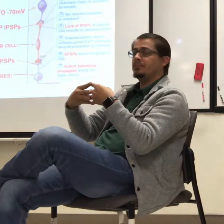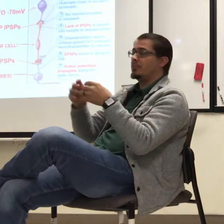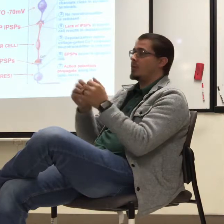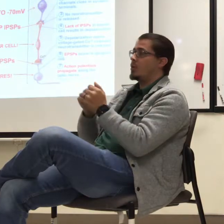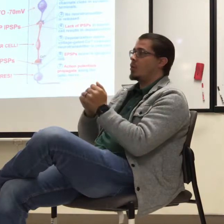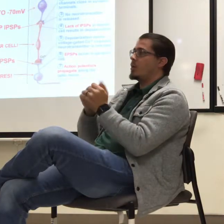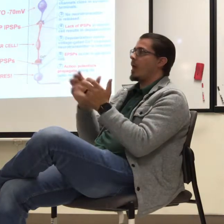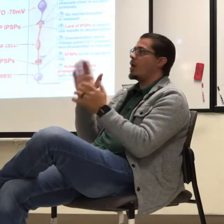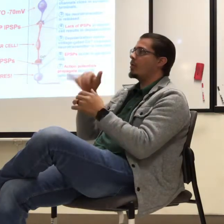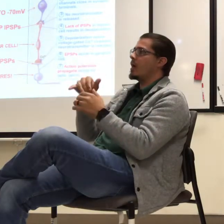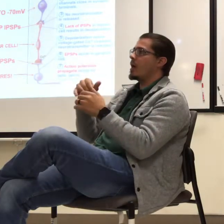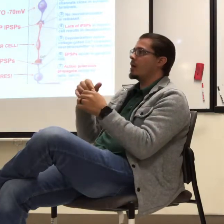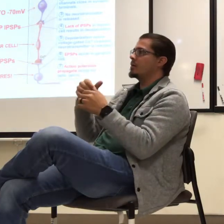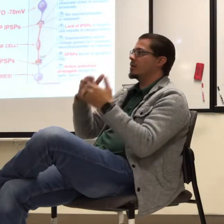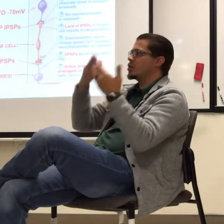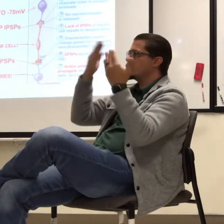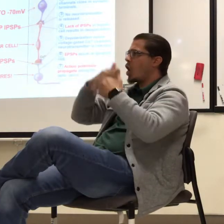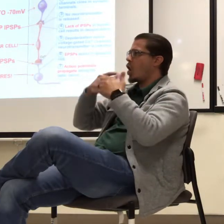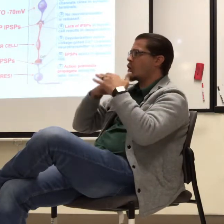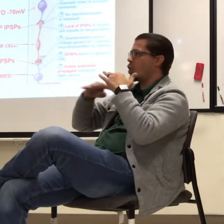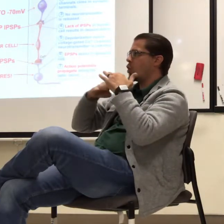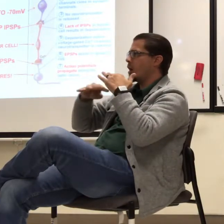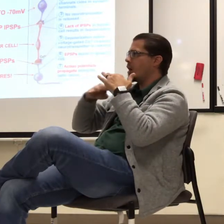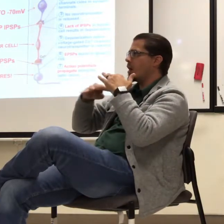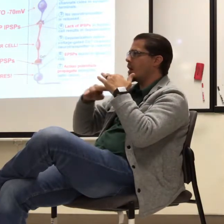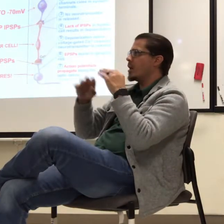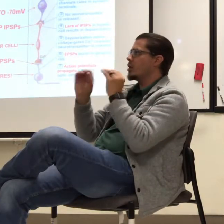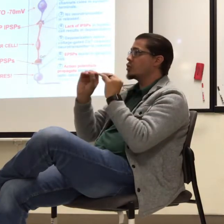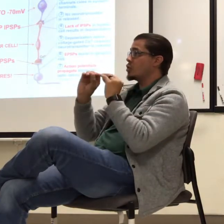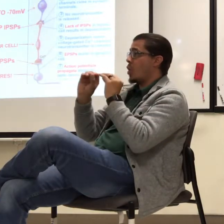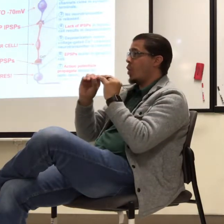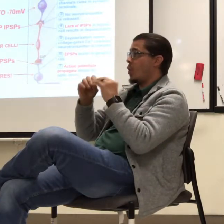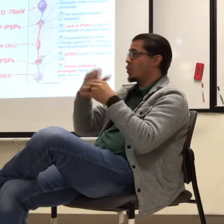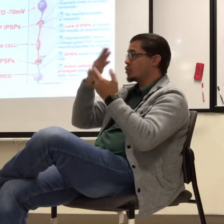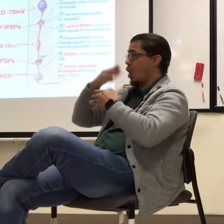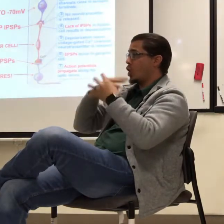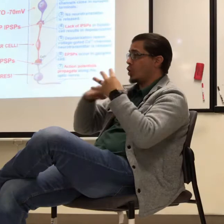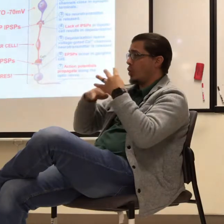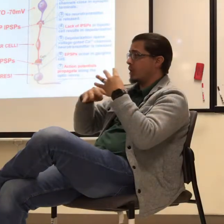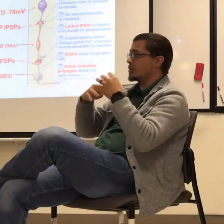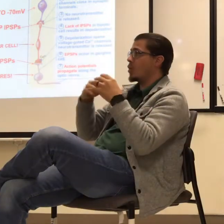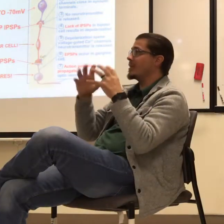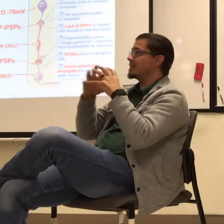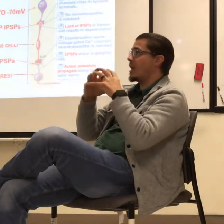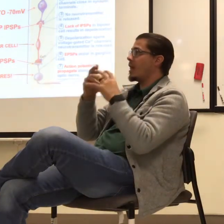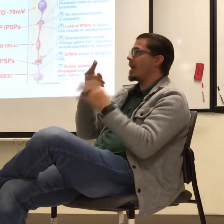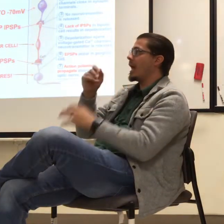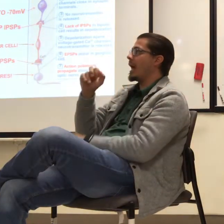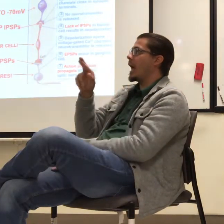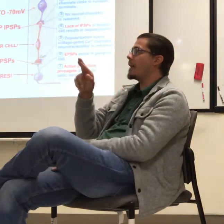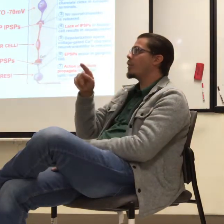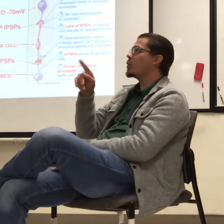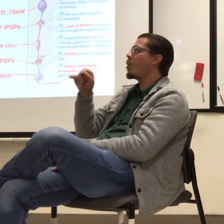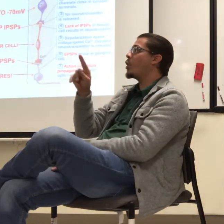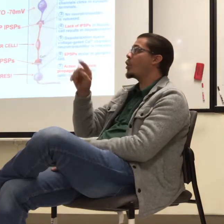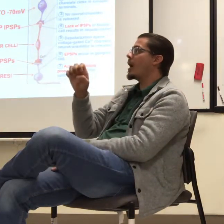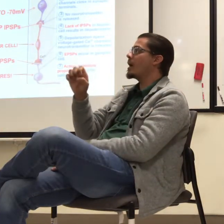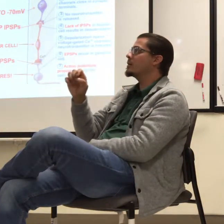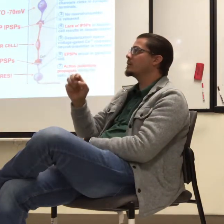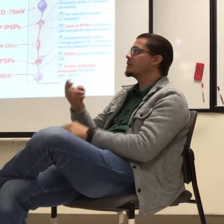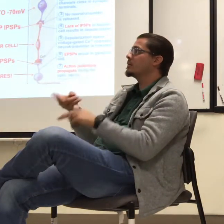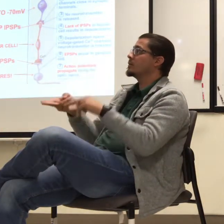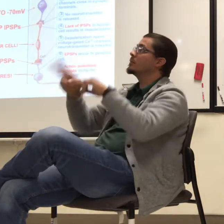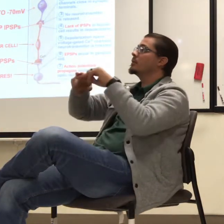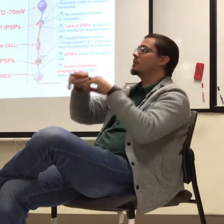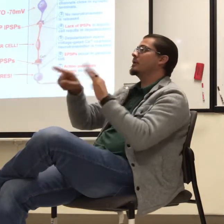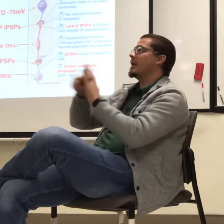Without that dark current, there's no dark current. Without it, cell hyperpolarizes to -70. It